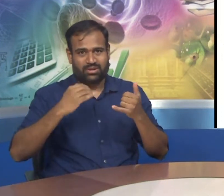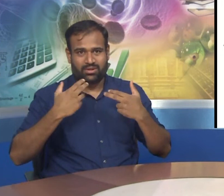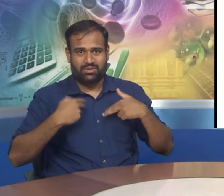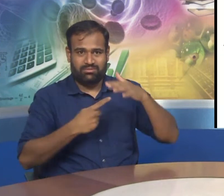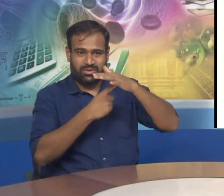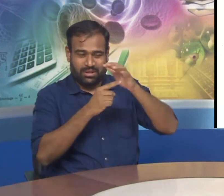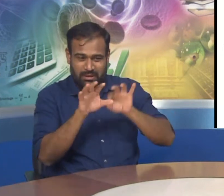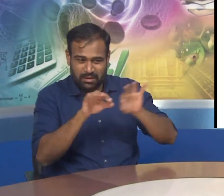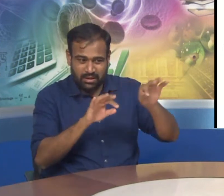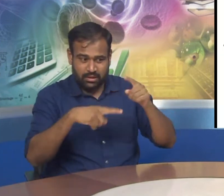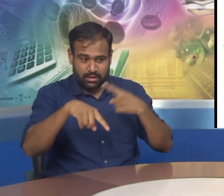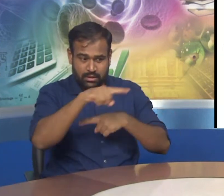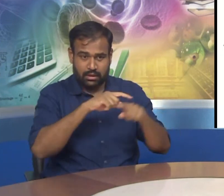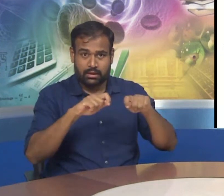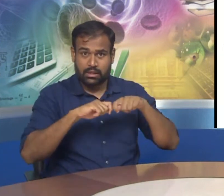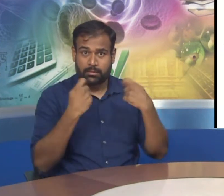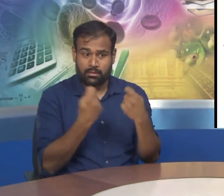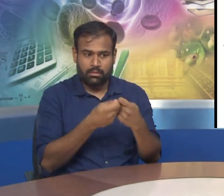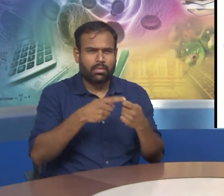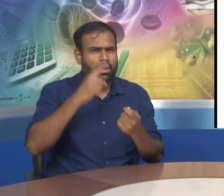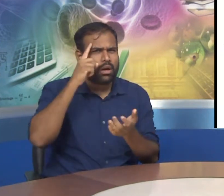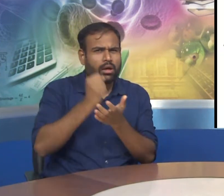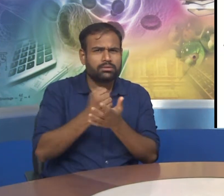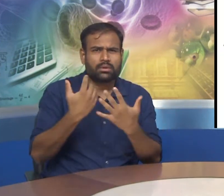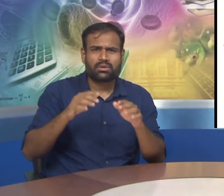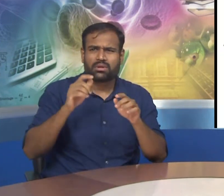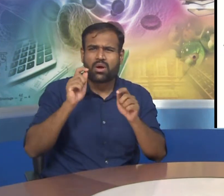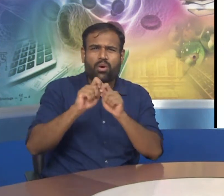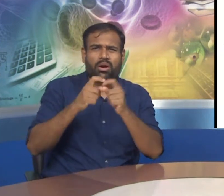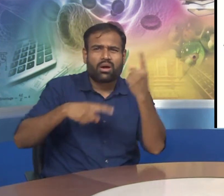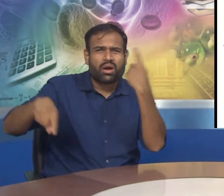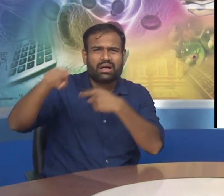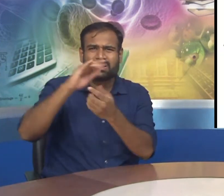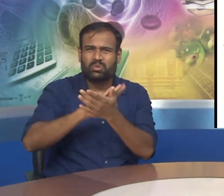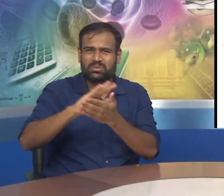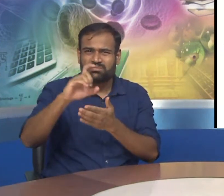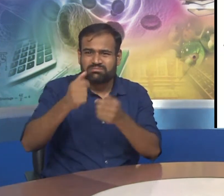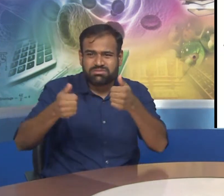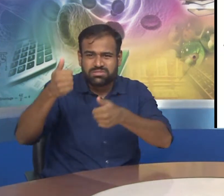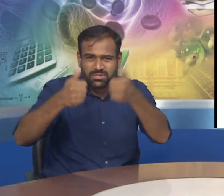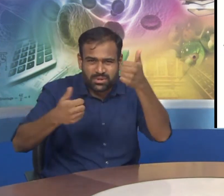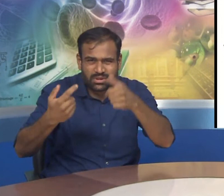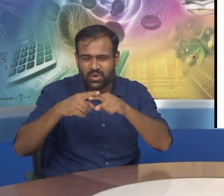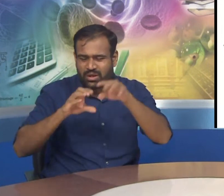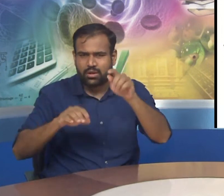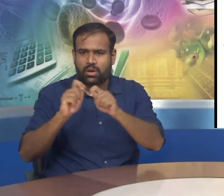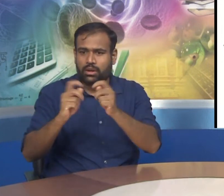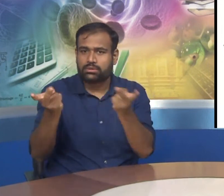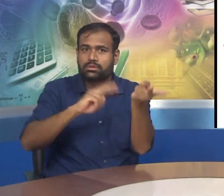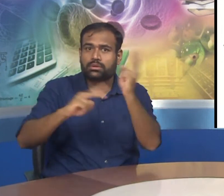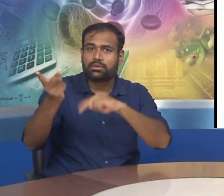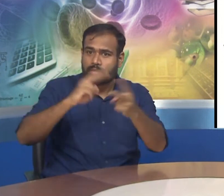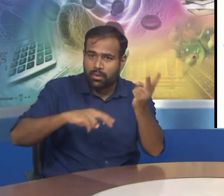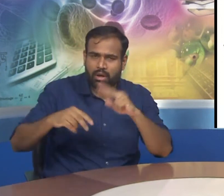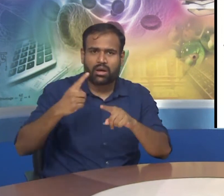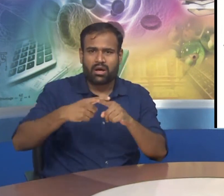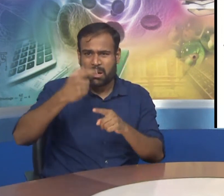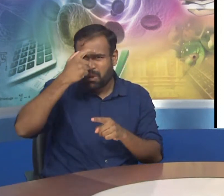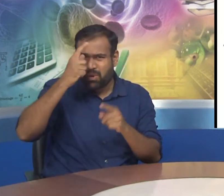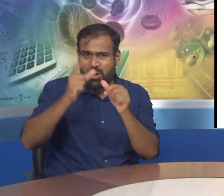The power of selection of judges has passed on to a group of Supreme Court judges called the Collegium of